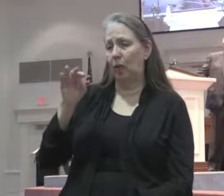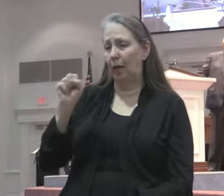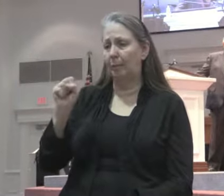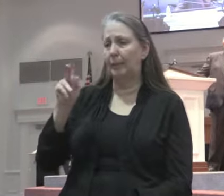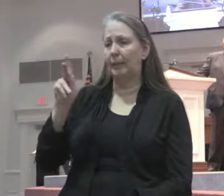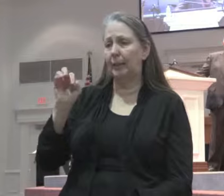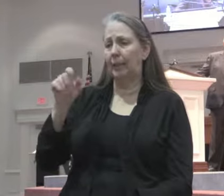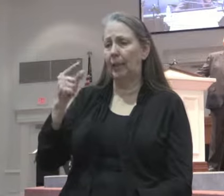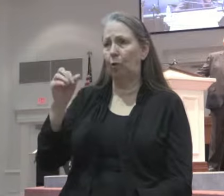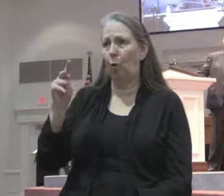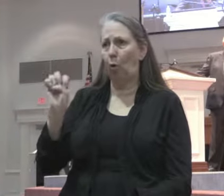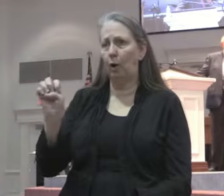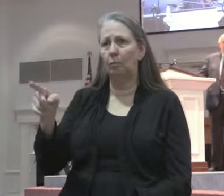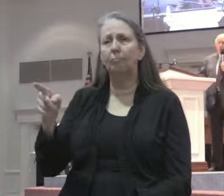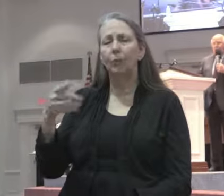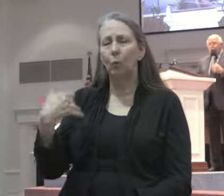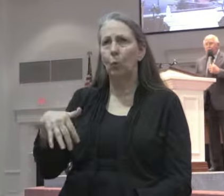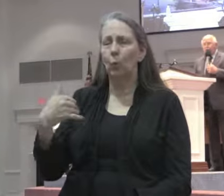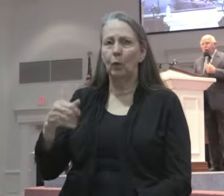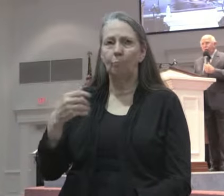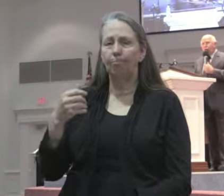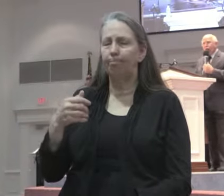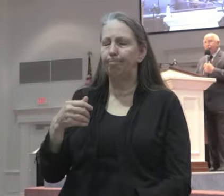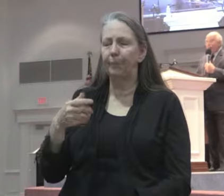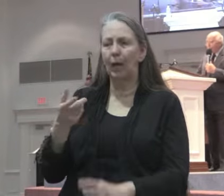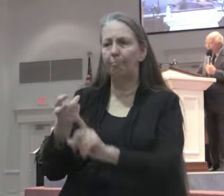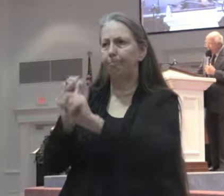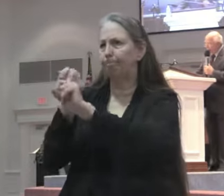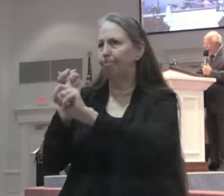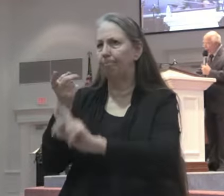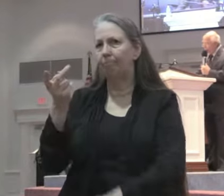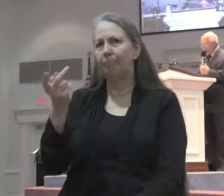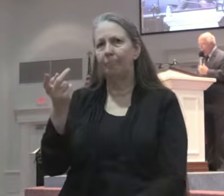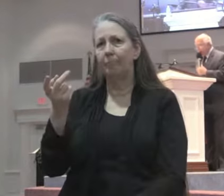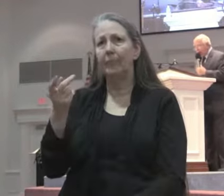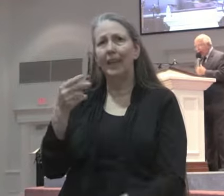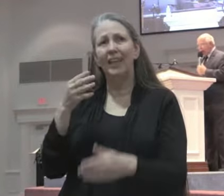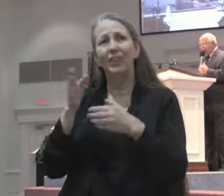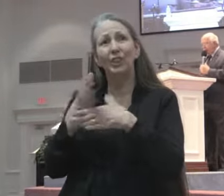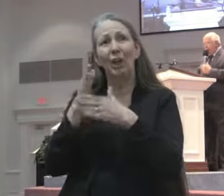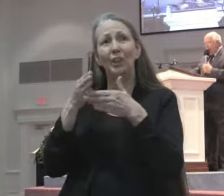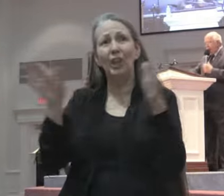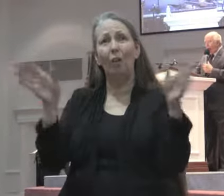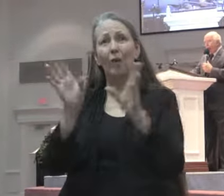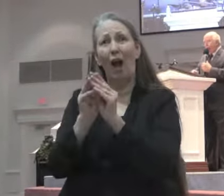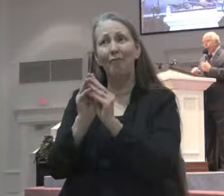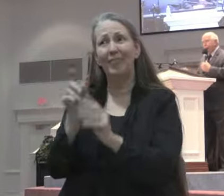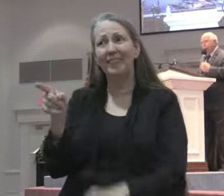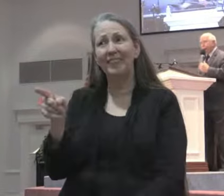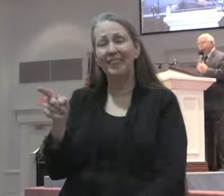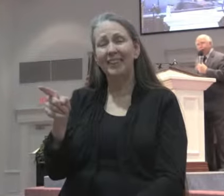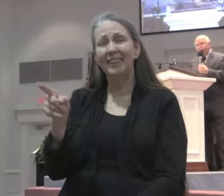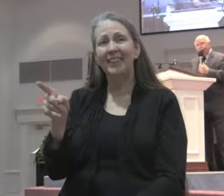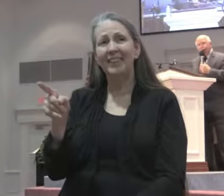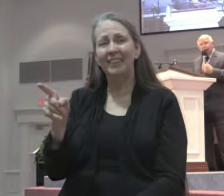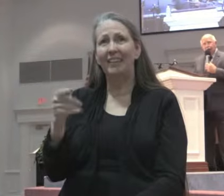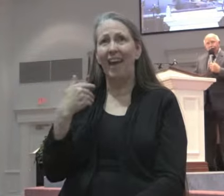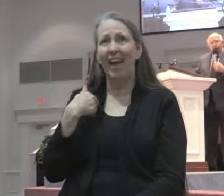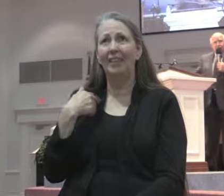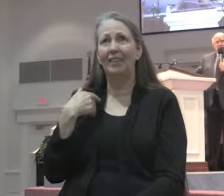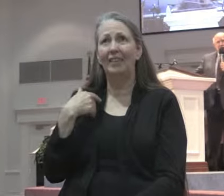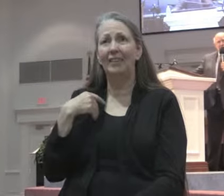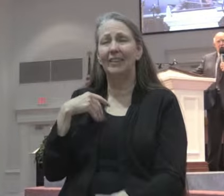level of friendship. And he said, I called my friend. He said this at General Conference. He put it, they had it